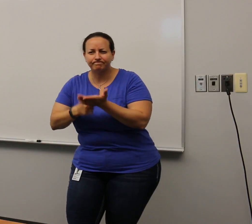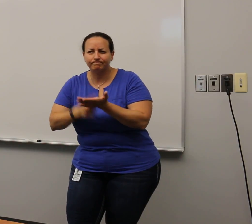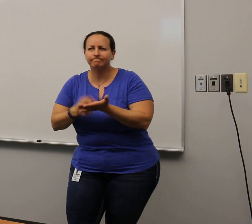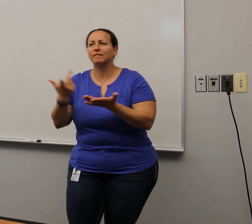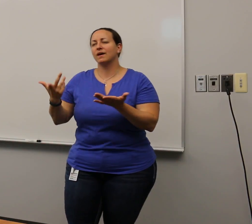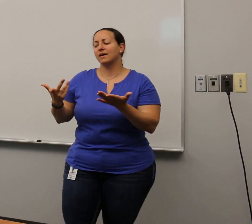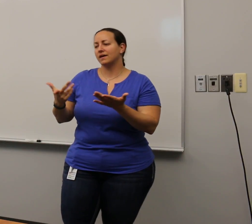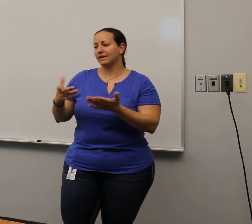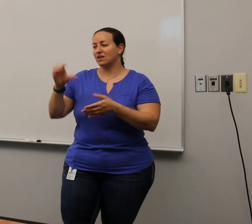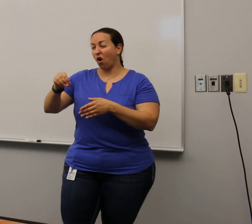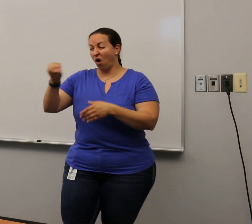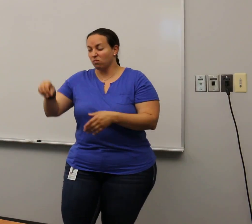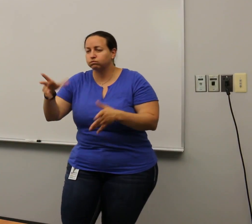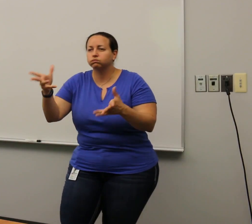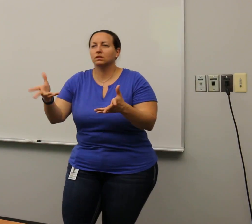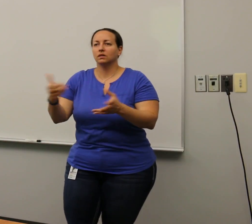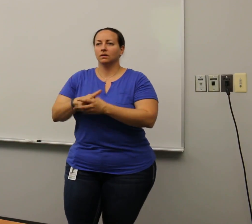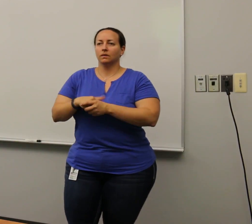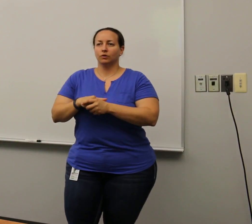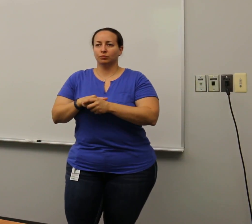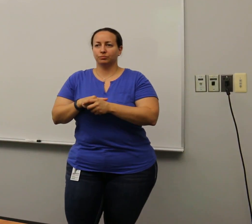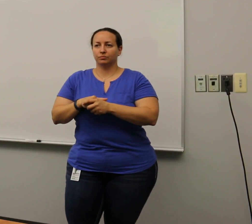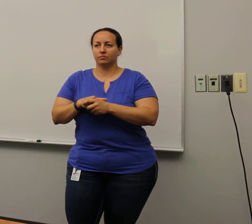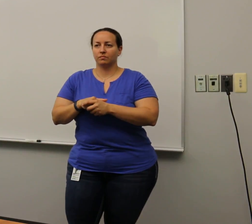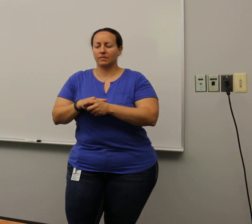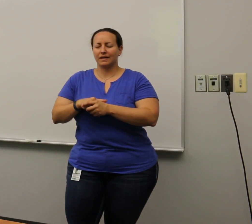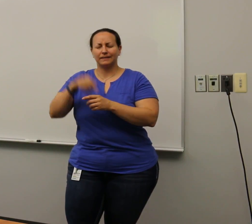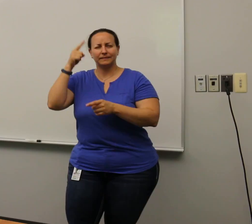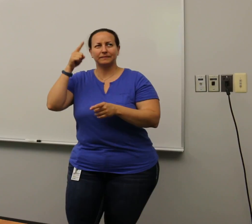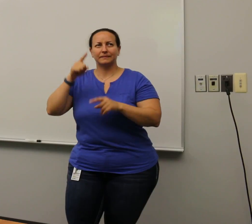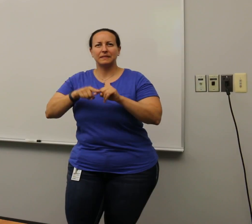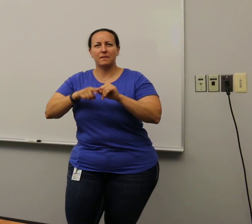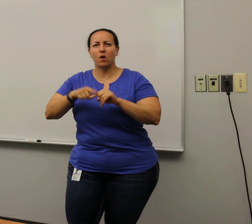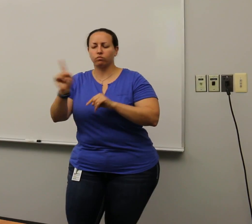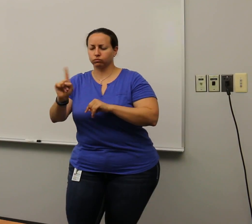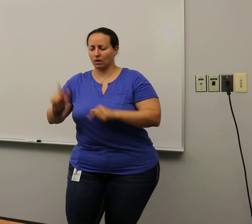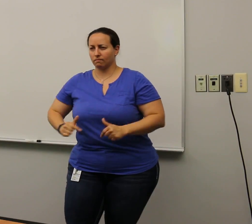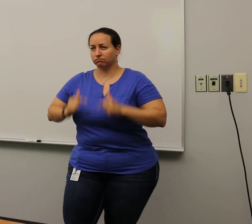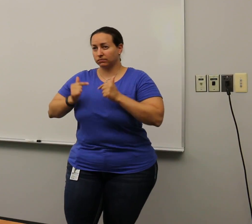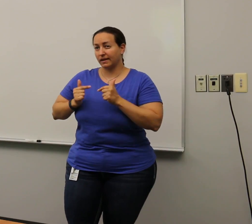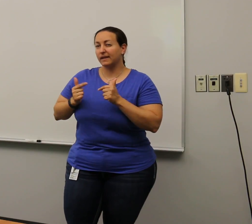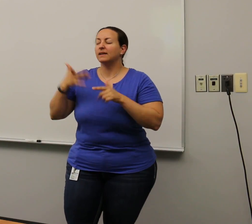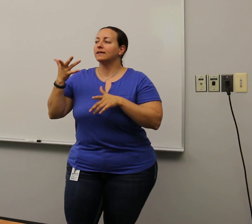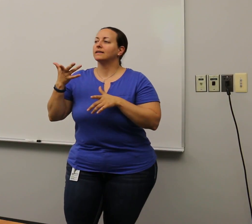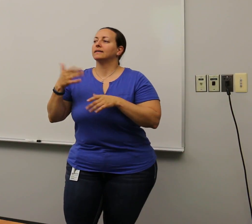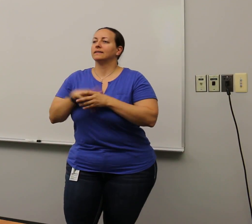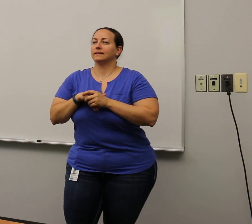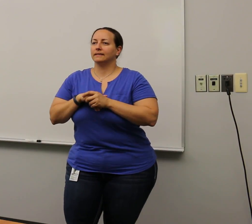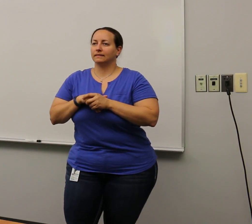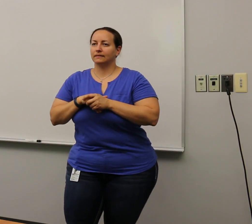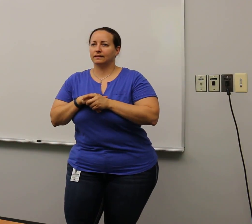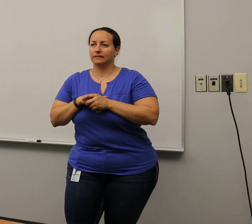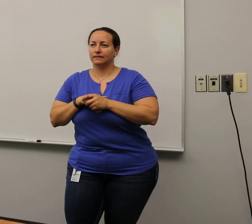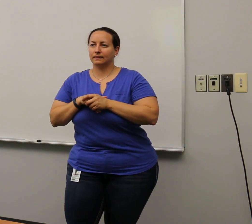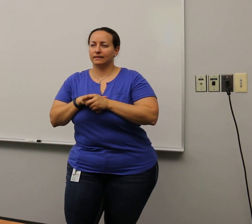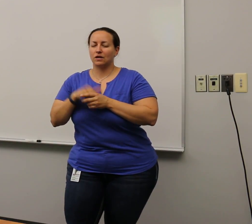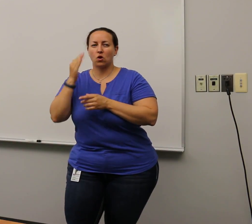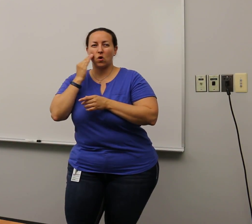Ottawa. Then, depending on where you live, the provincial or territorial elected representatives are known as members of